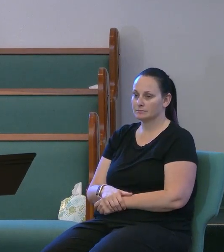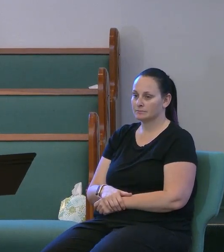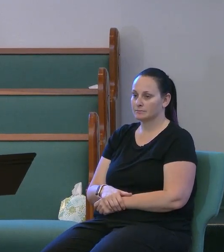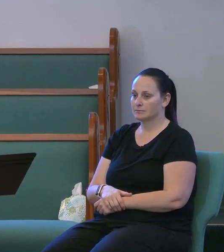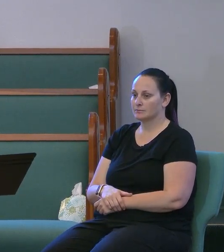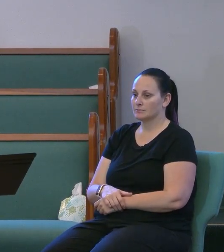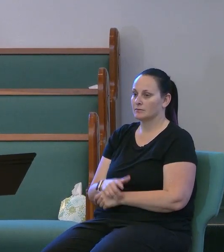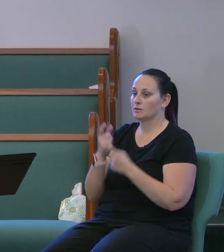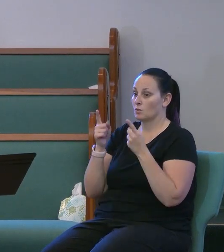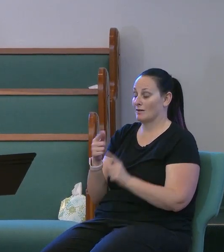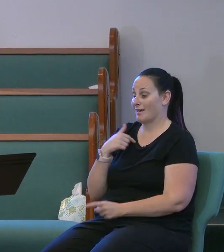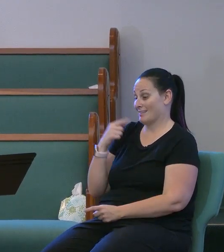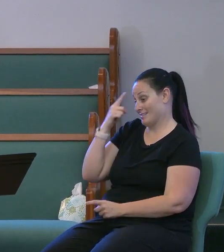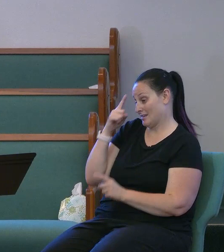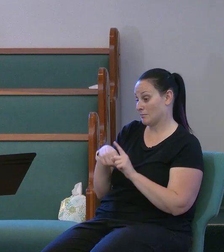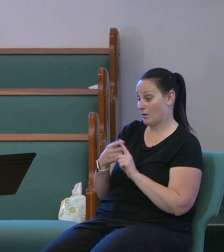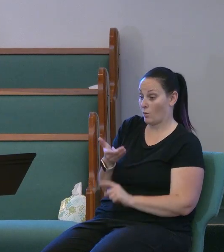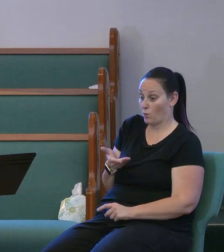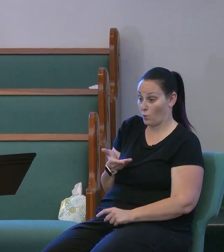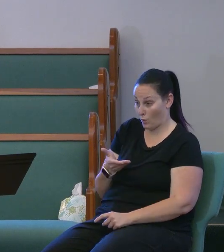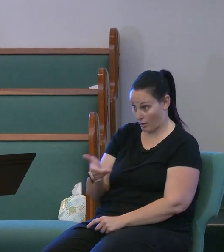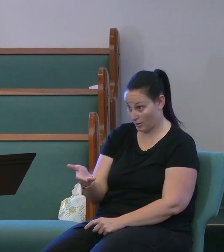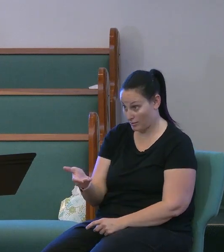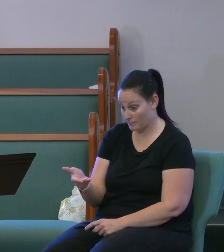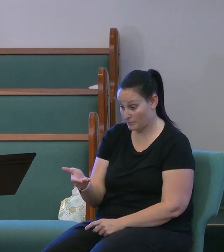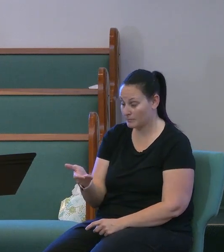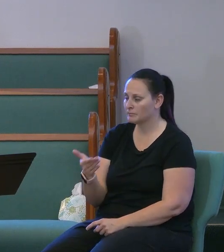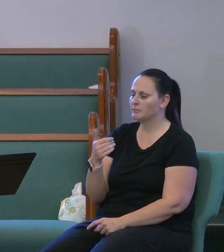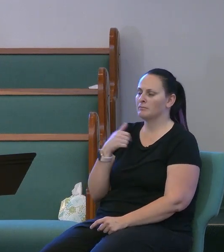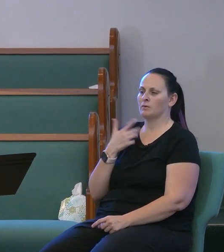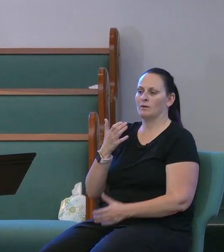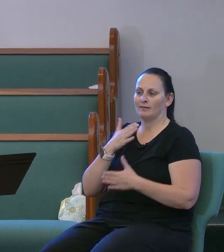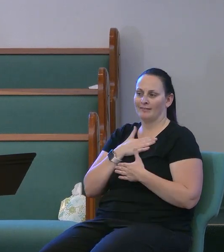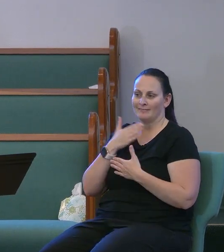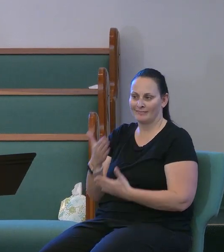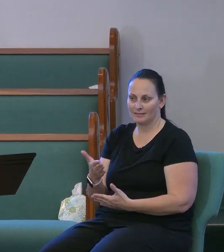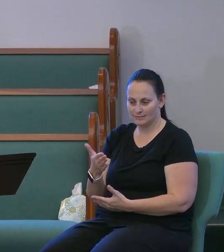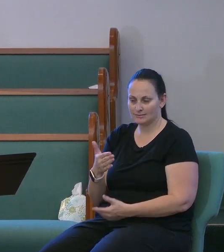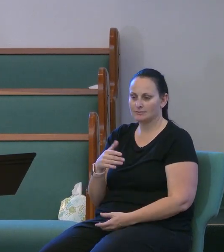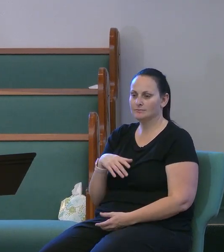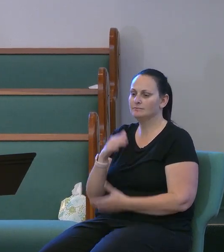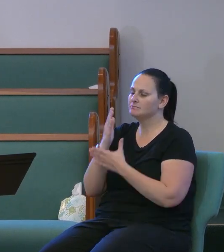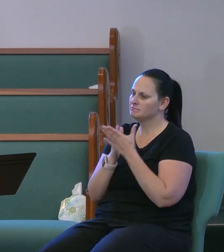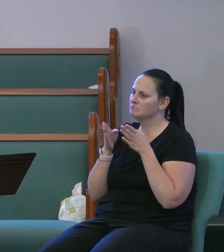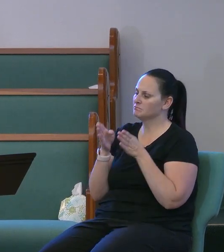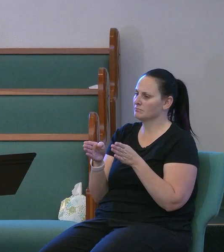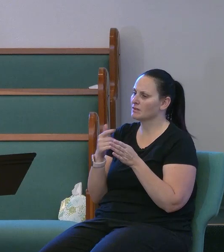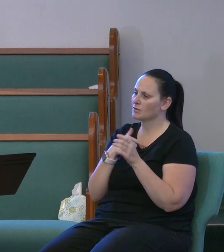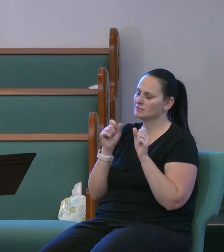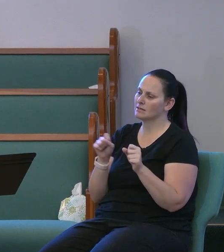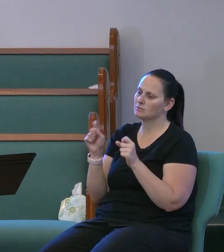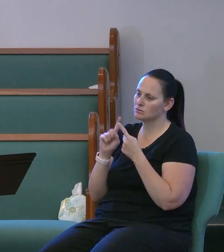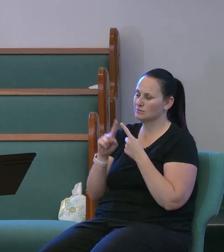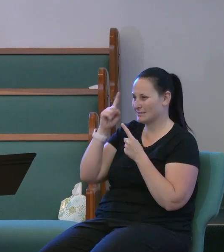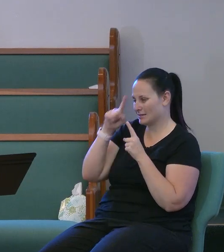When I think of welcoming, I want to confess here that in some way, I actually think